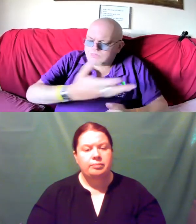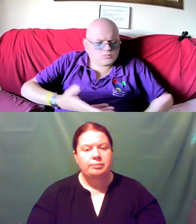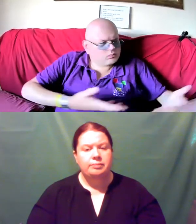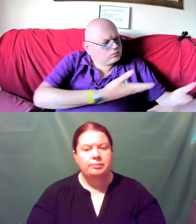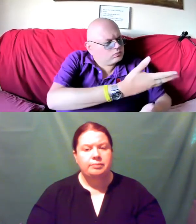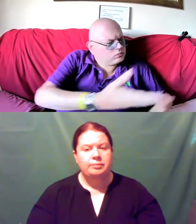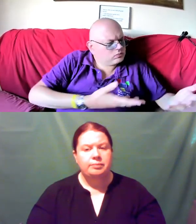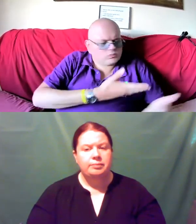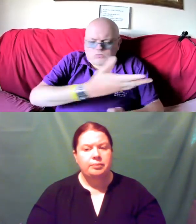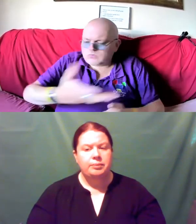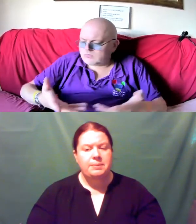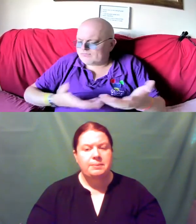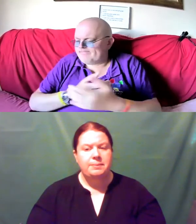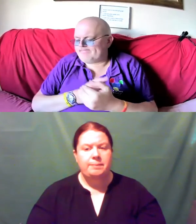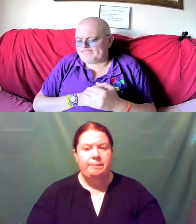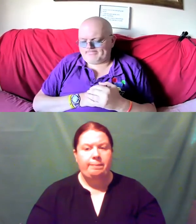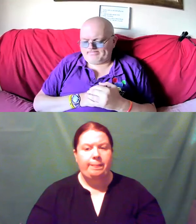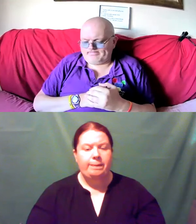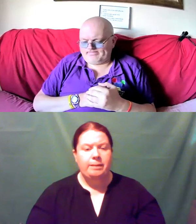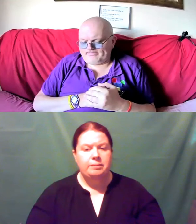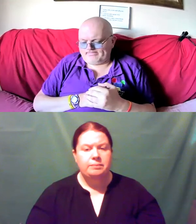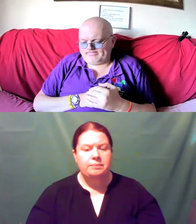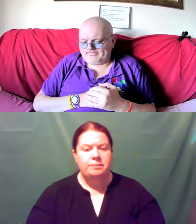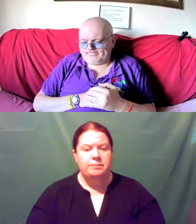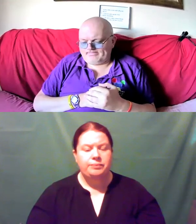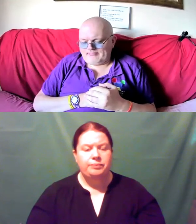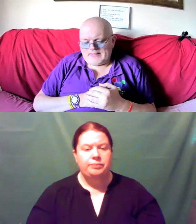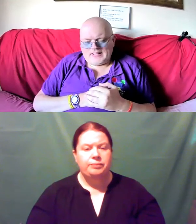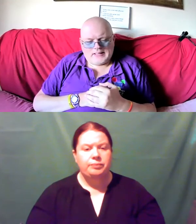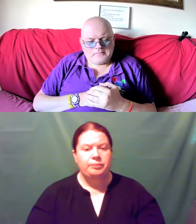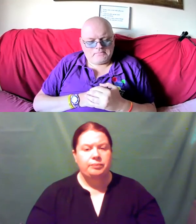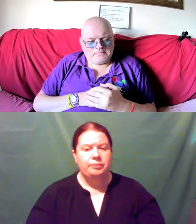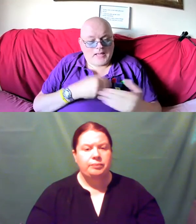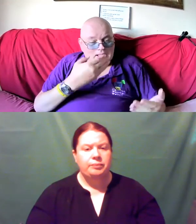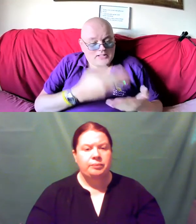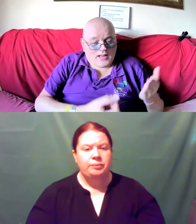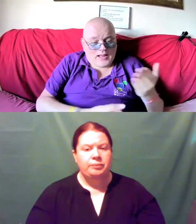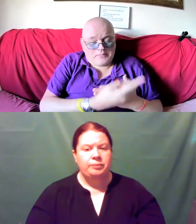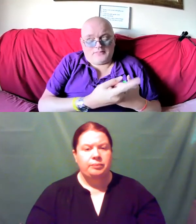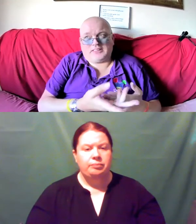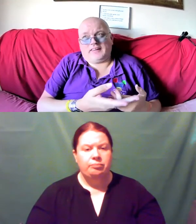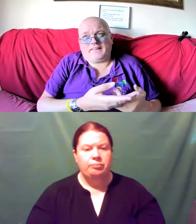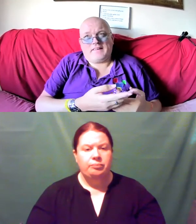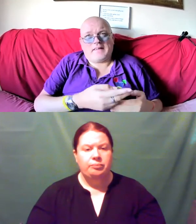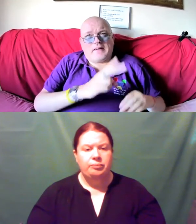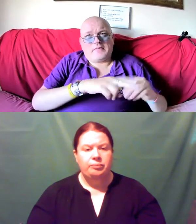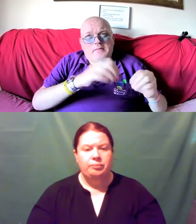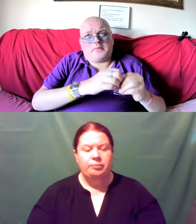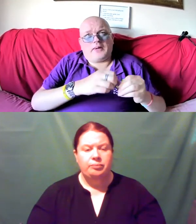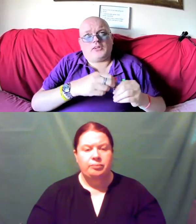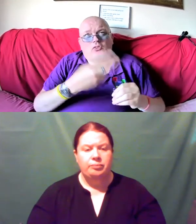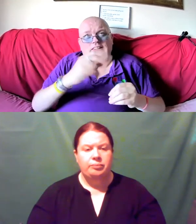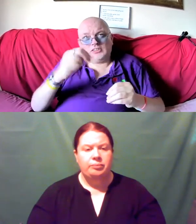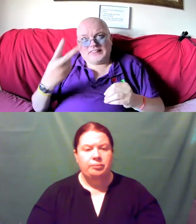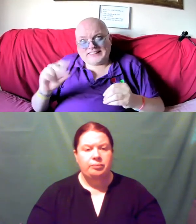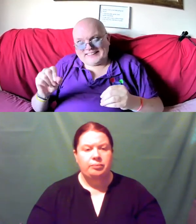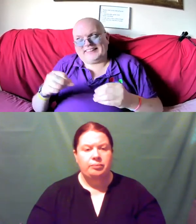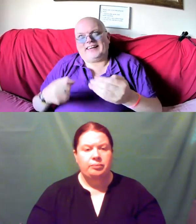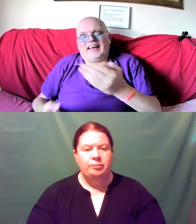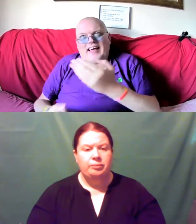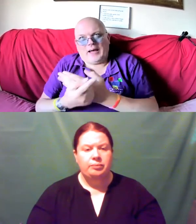conversation. And it took a little while to get together. It wasn't until February 2020 that I actually managed to do it. And I